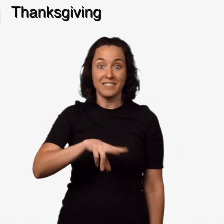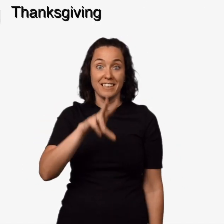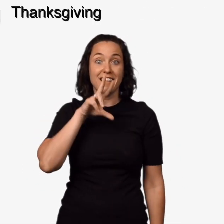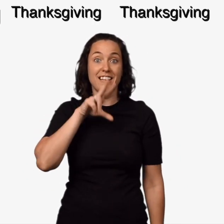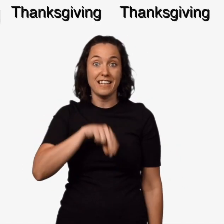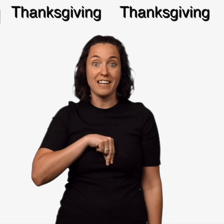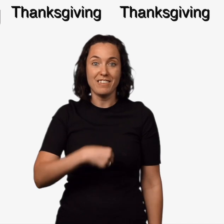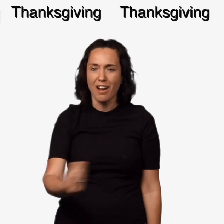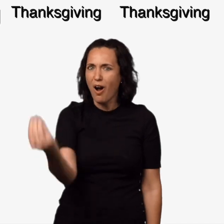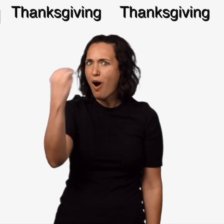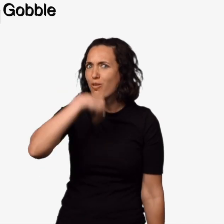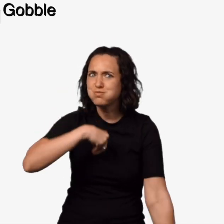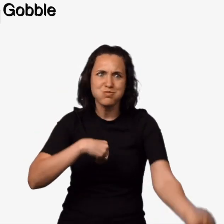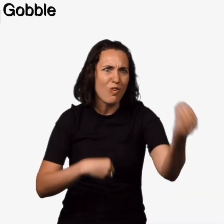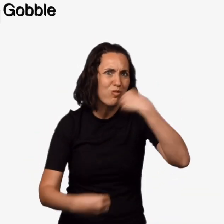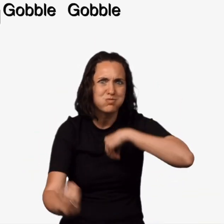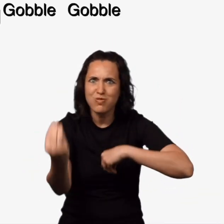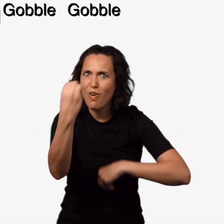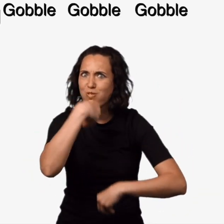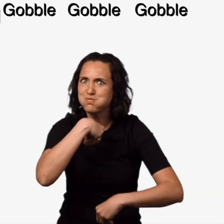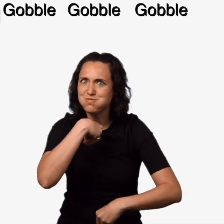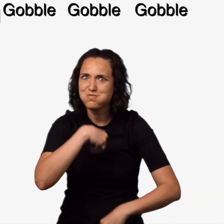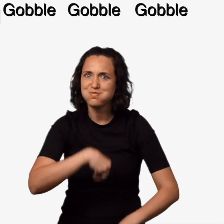Thanksgiving, Thanksgiving. Gobble, gobble, gobble.